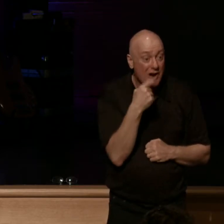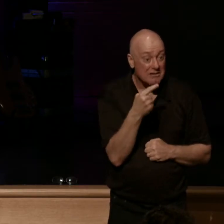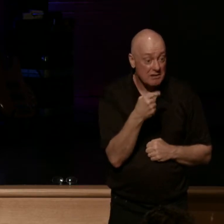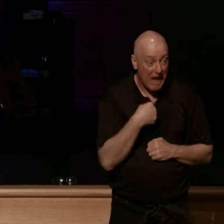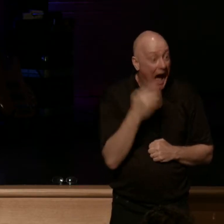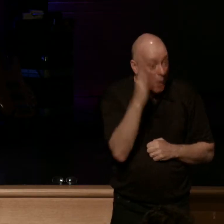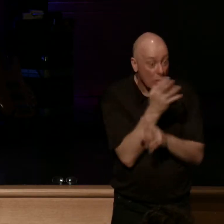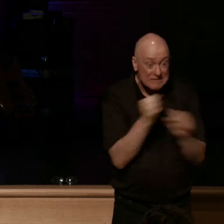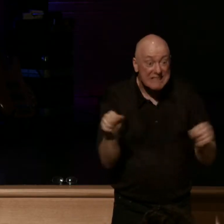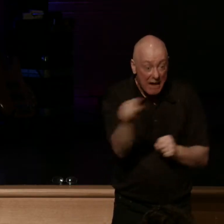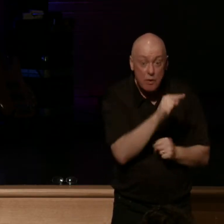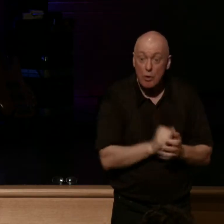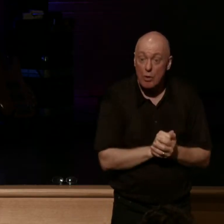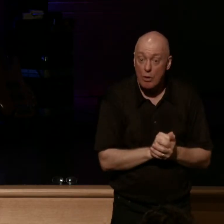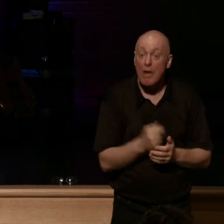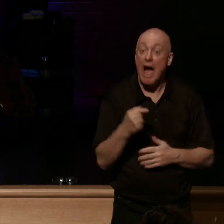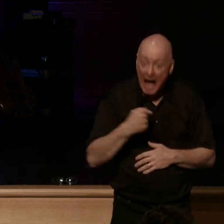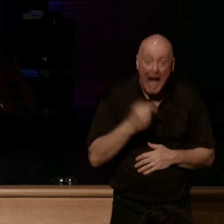I will save you.